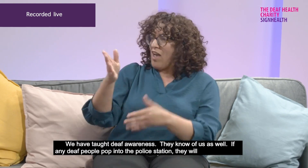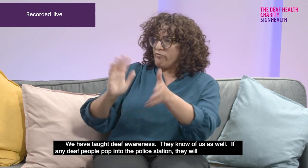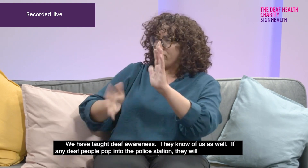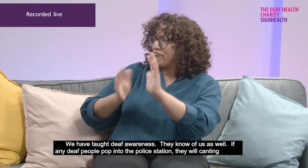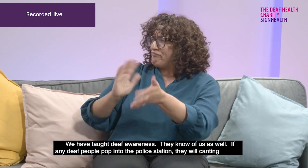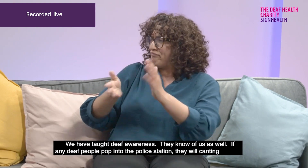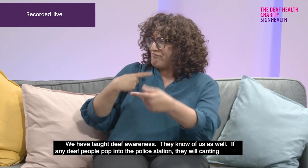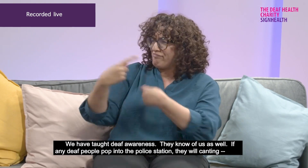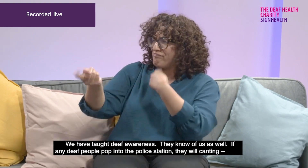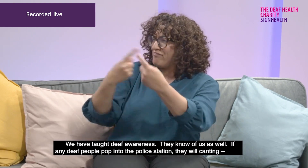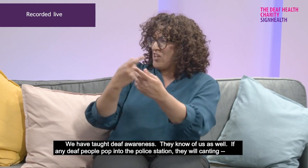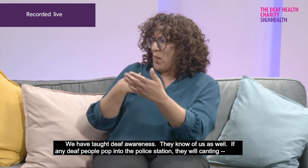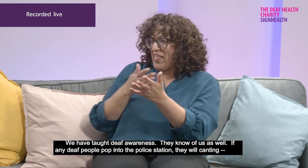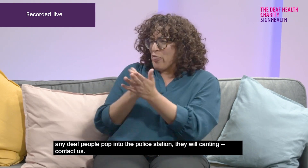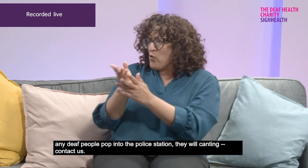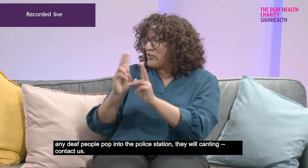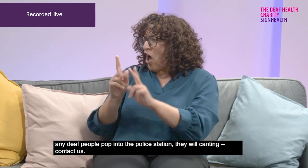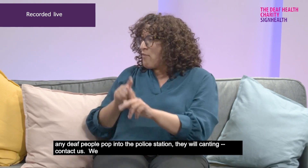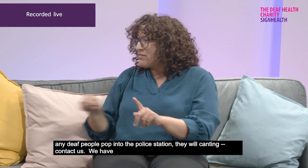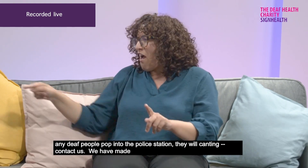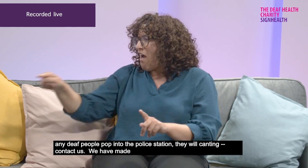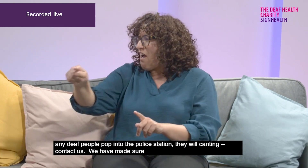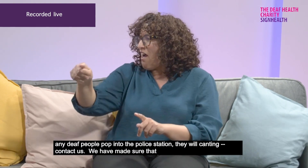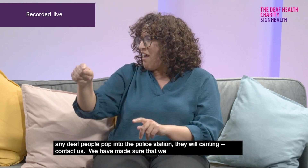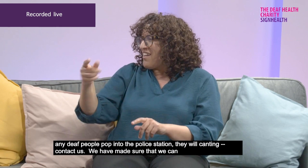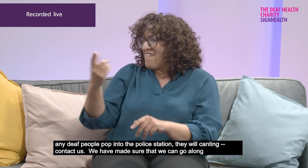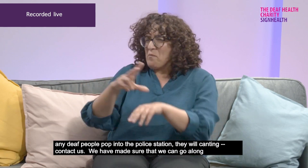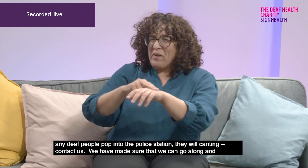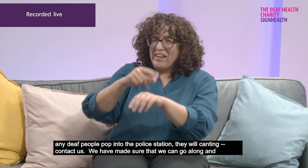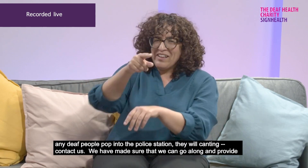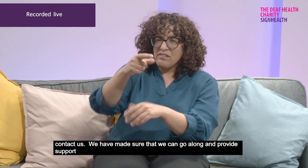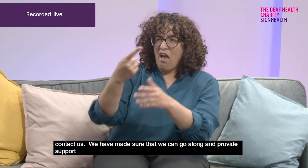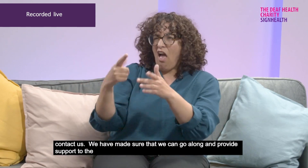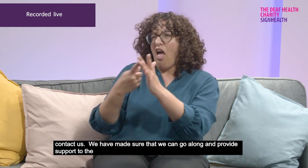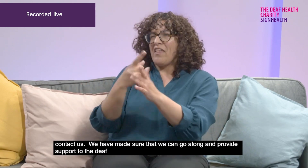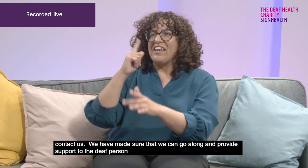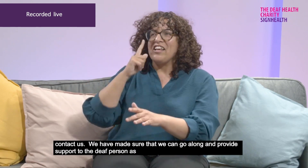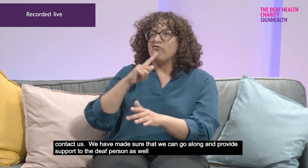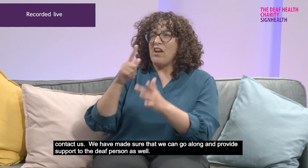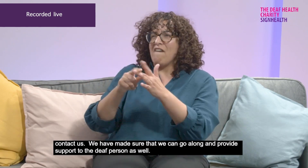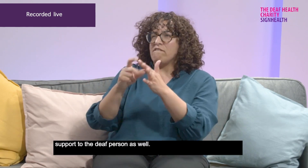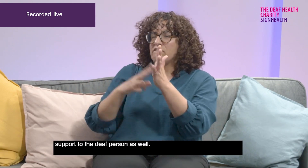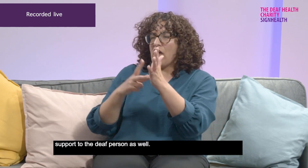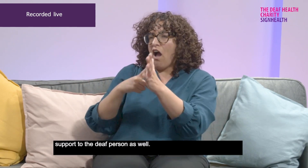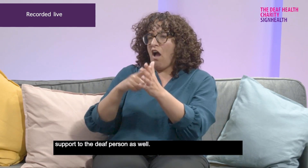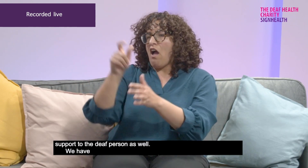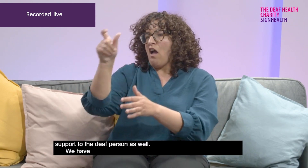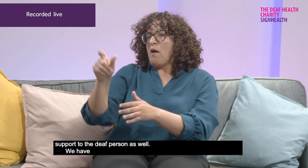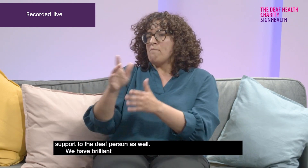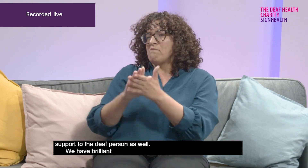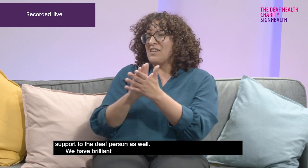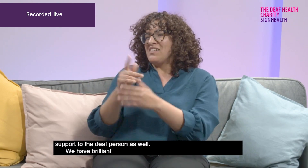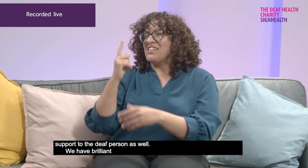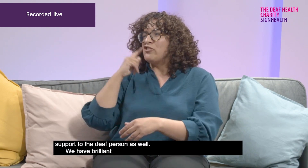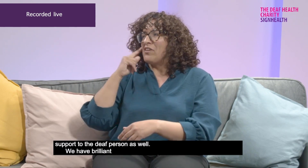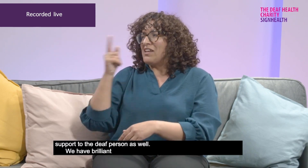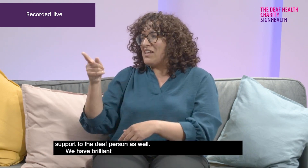us. We've made sure that we can go along and provide support to the deaf person as well. We have brilliant deaf